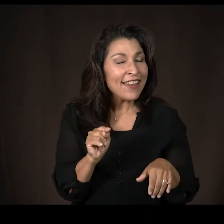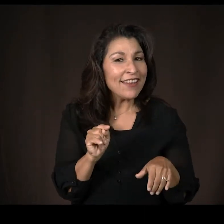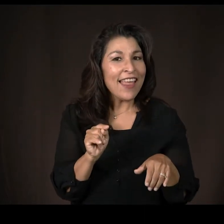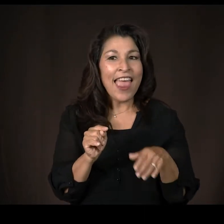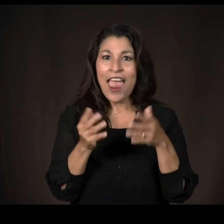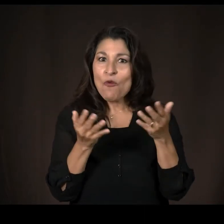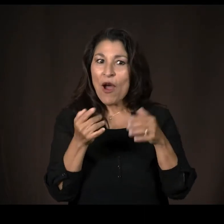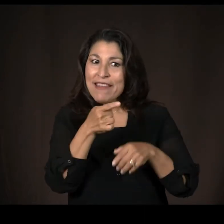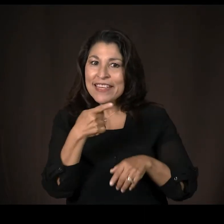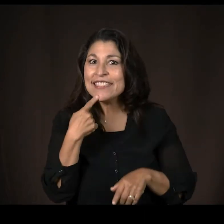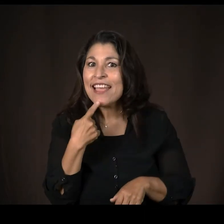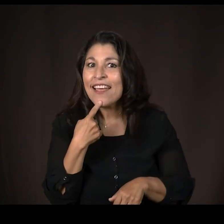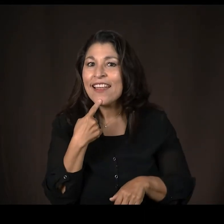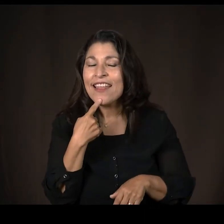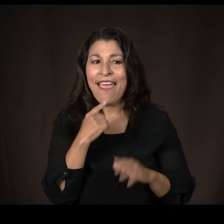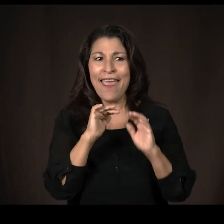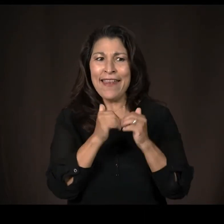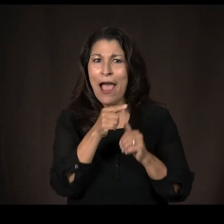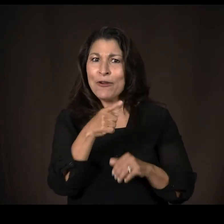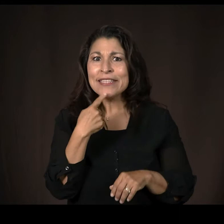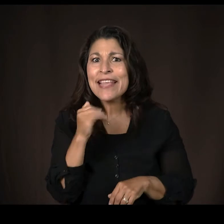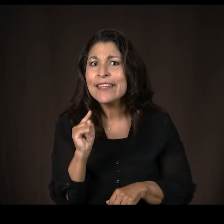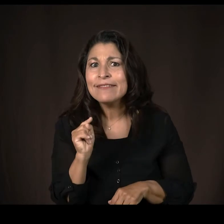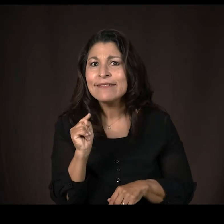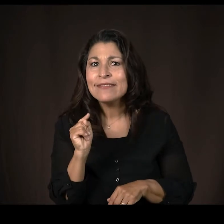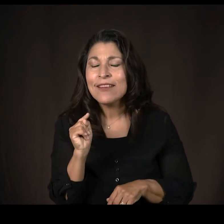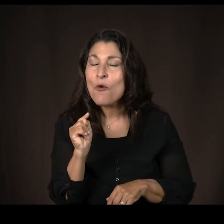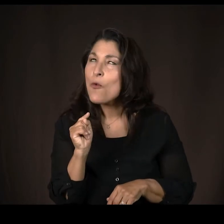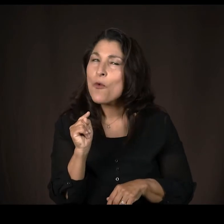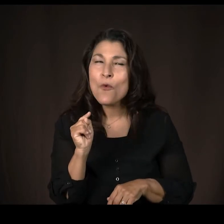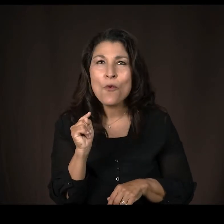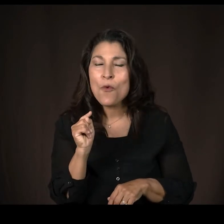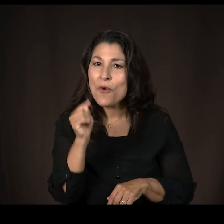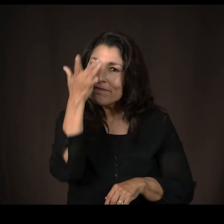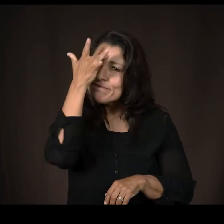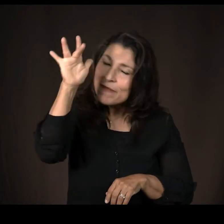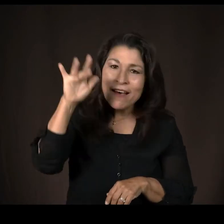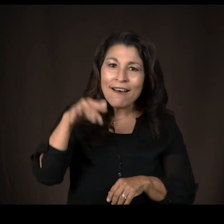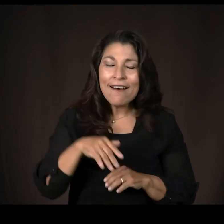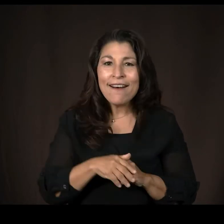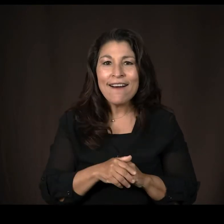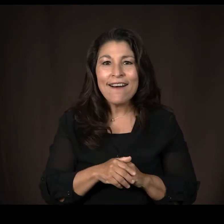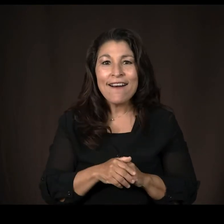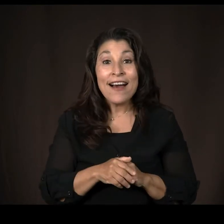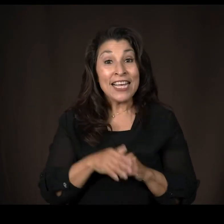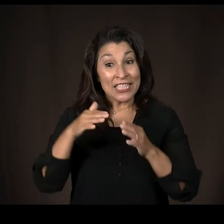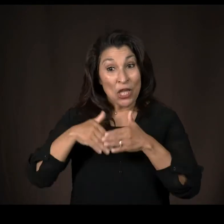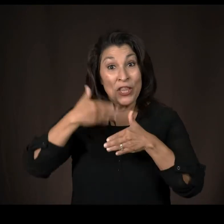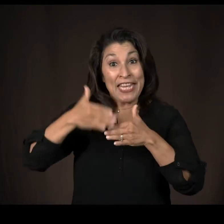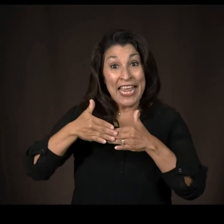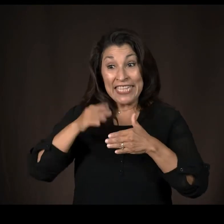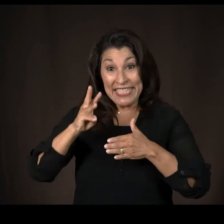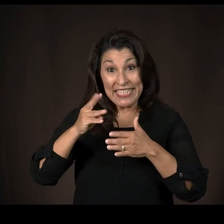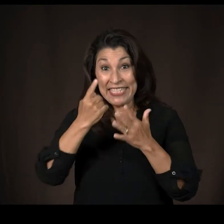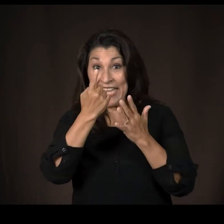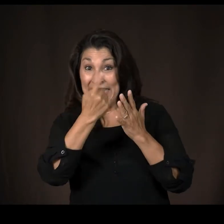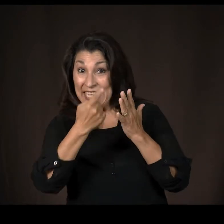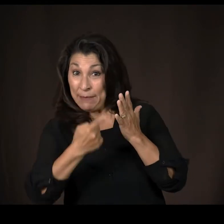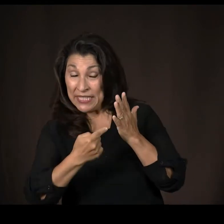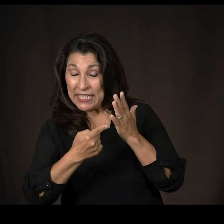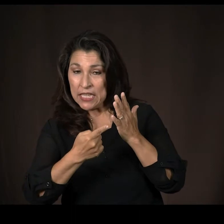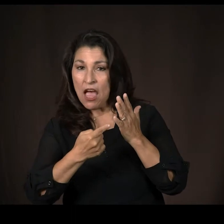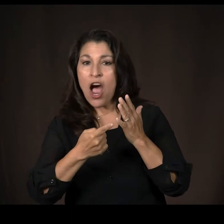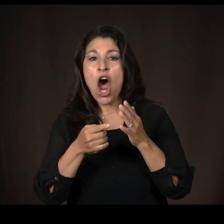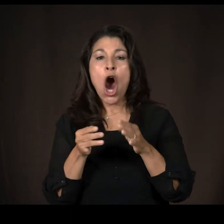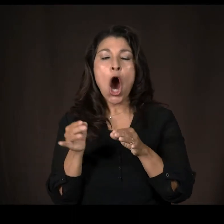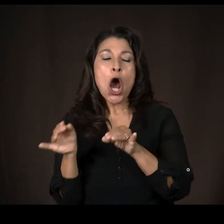and what he said and the way he said it was brilliant. So these next 6 steps